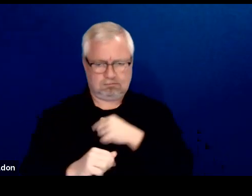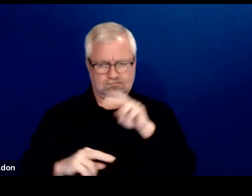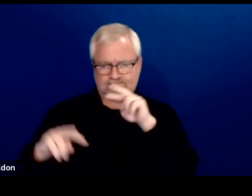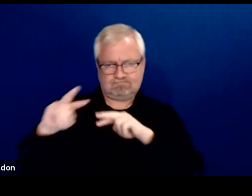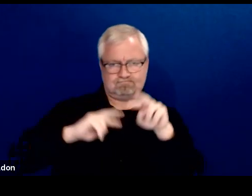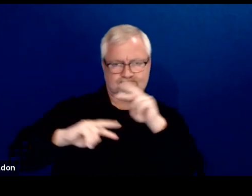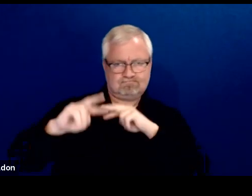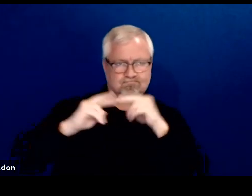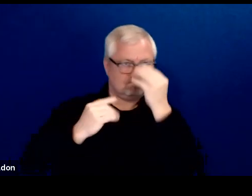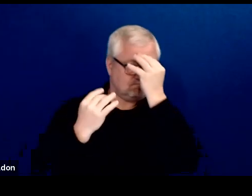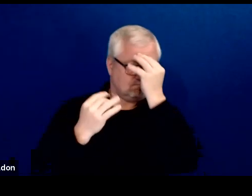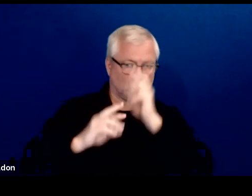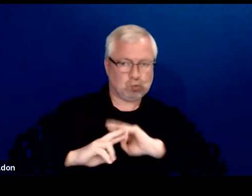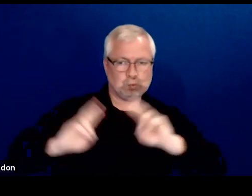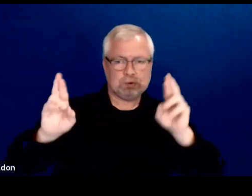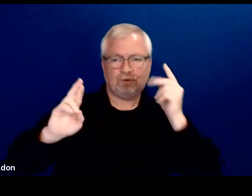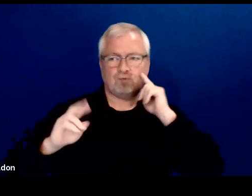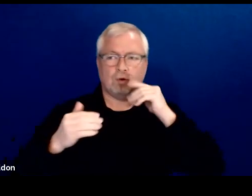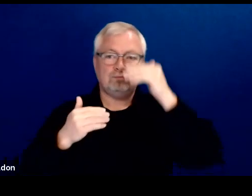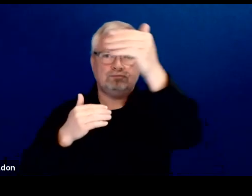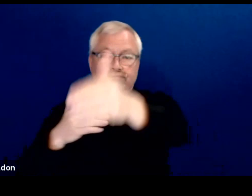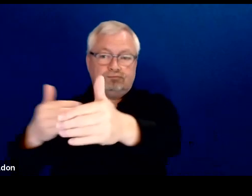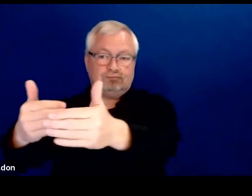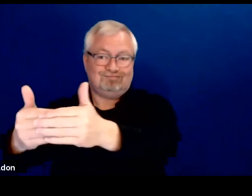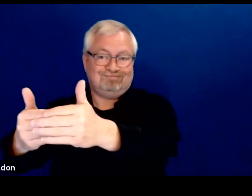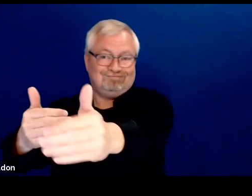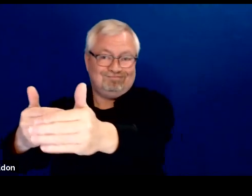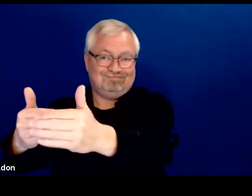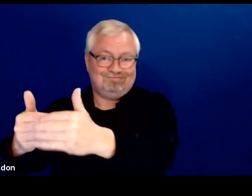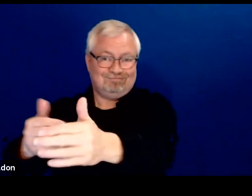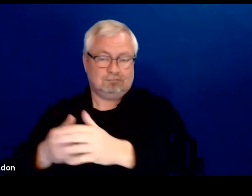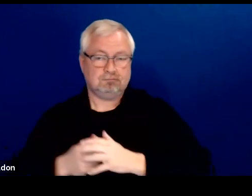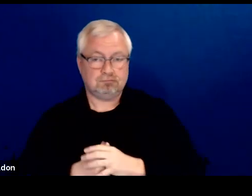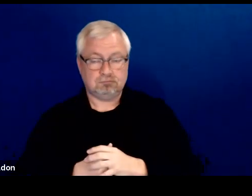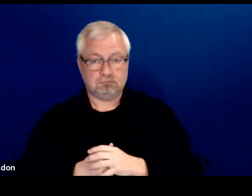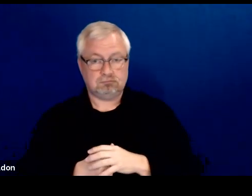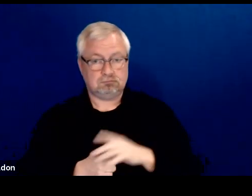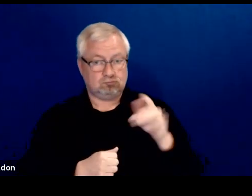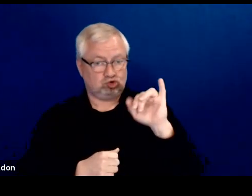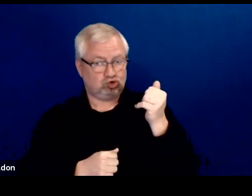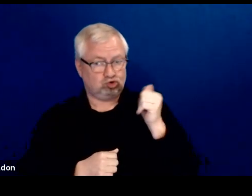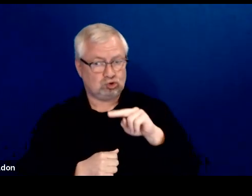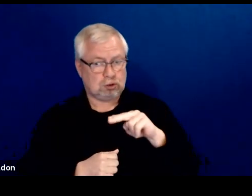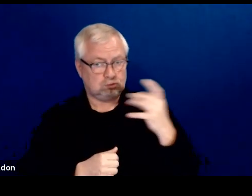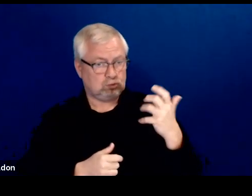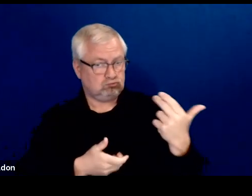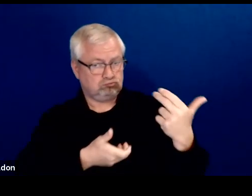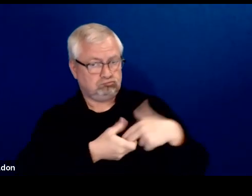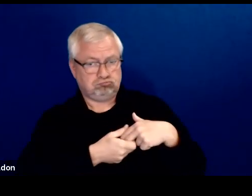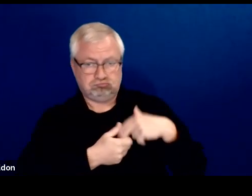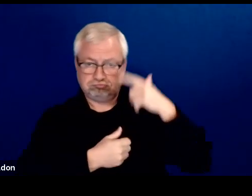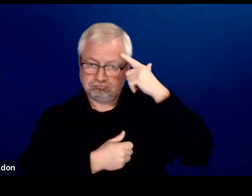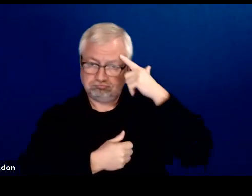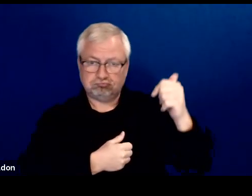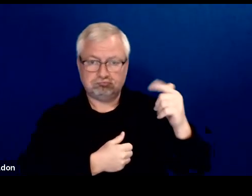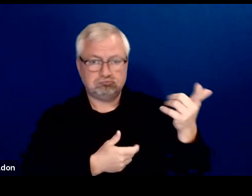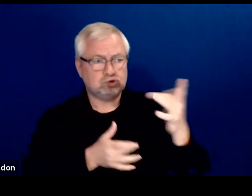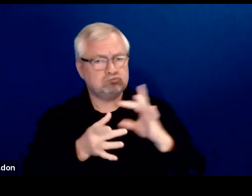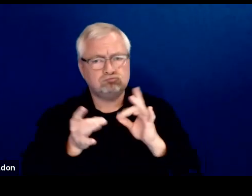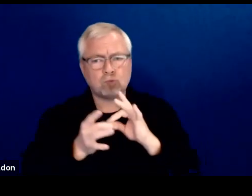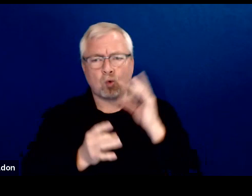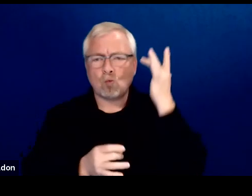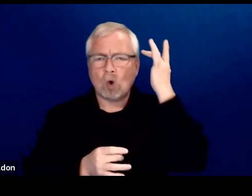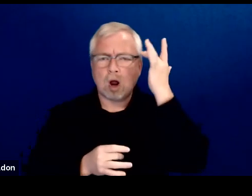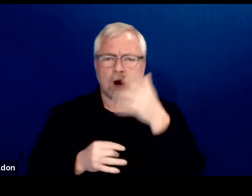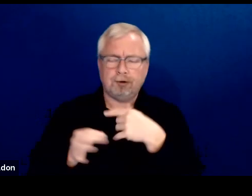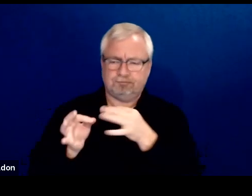end. On this one, and this is one, if Jan, if you want to, Commissioner Malcolm, if you want to chime in, Why are we extending the orders? What are we looking at? First of all, the